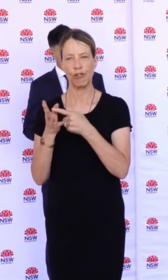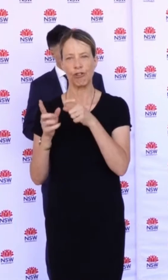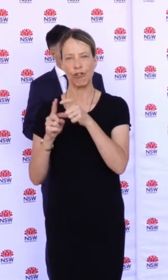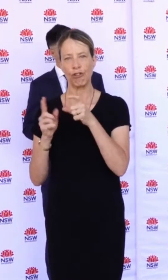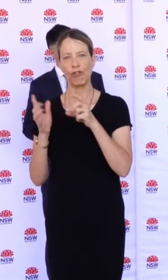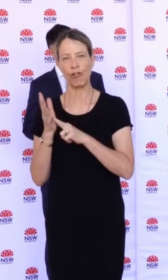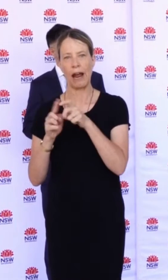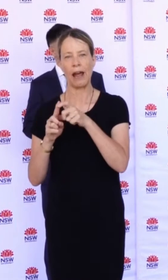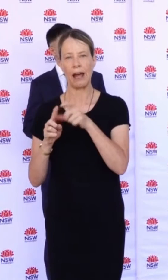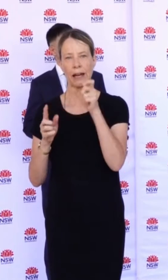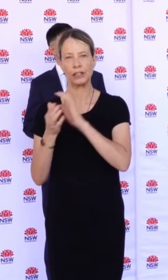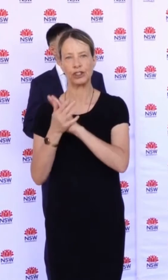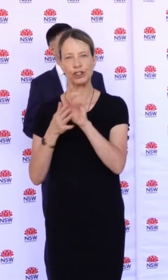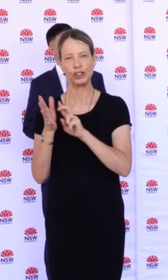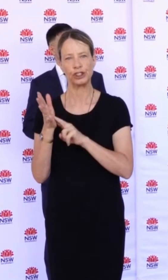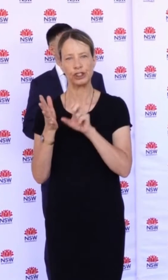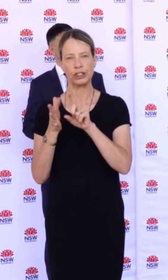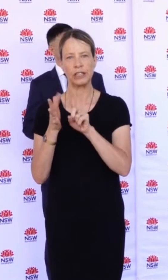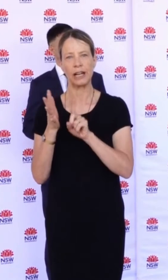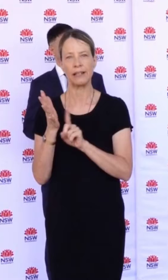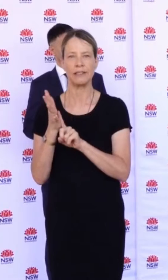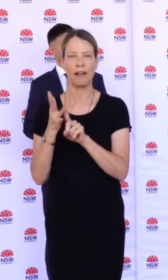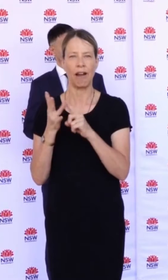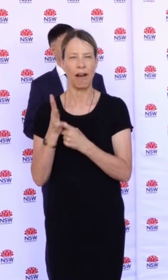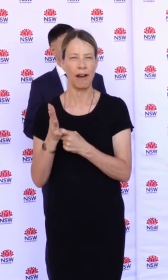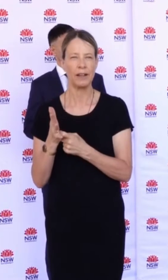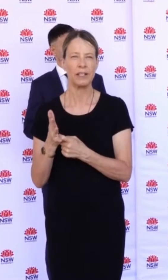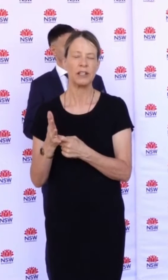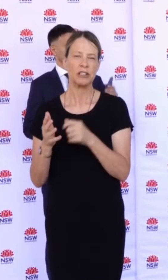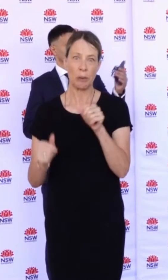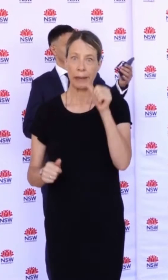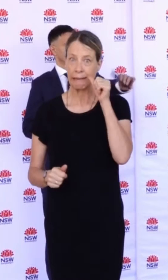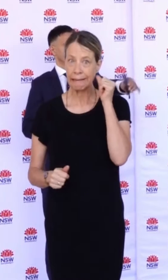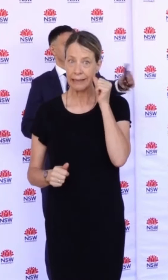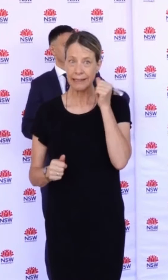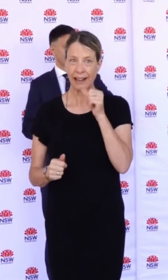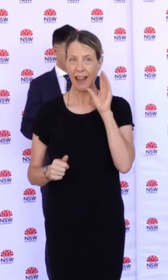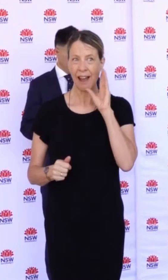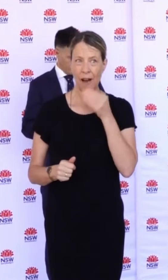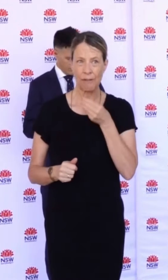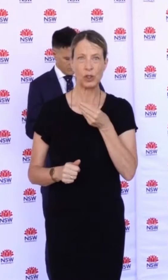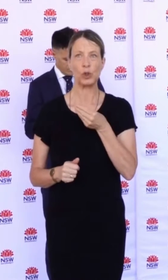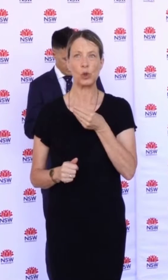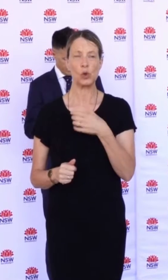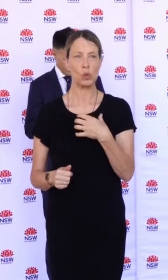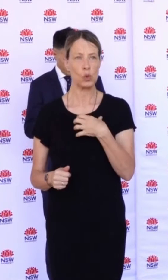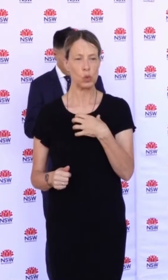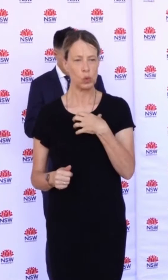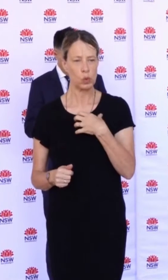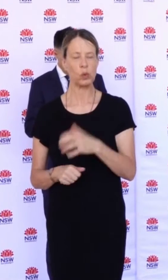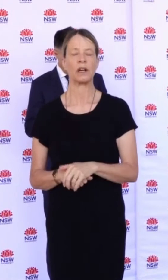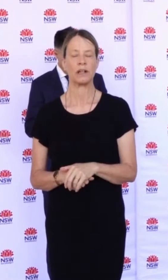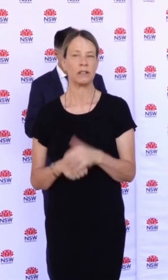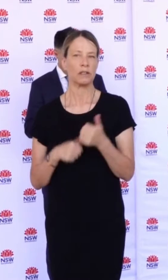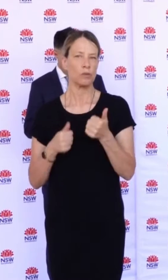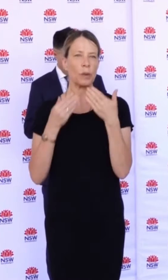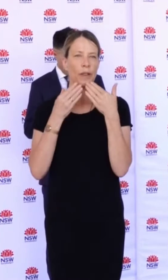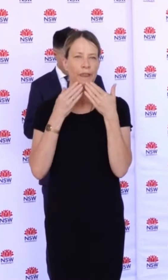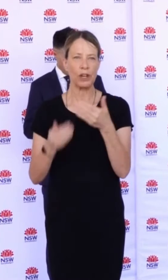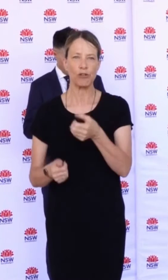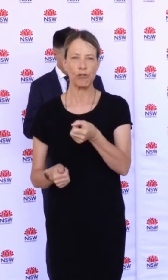Late yesterday, and I want to thank all the media for getting the message out so quickly yesterday afternoon. There were concerns